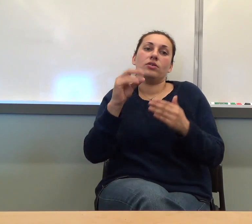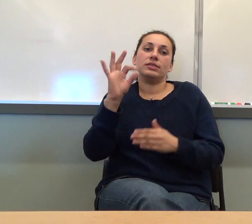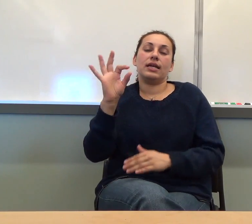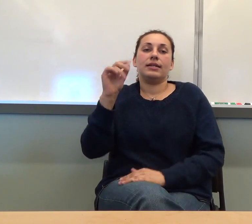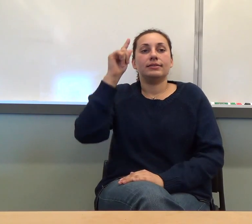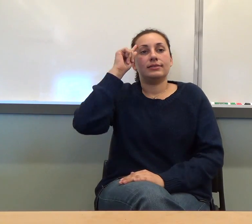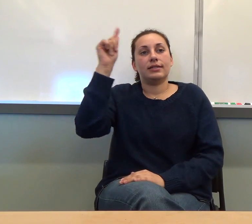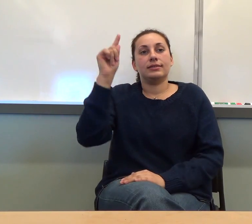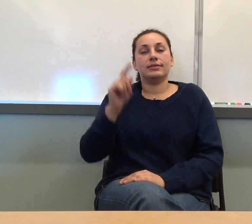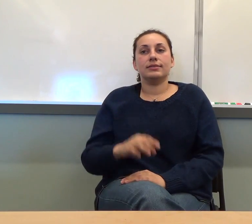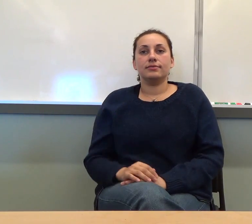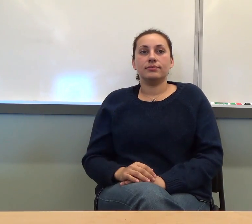And 10-pack